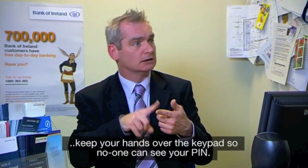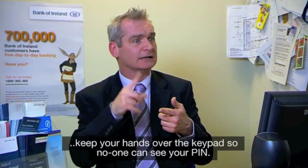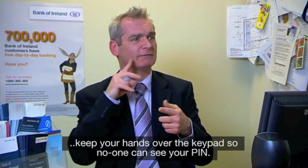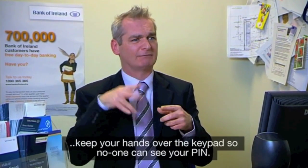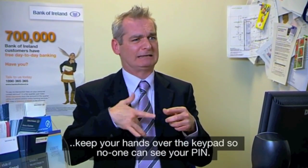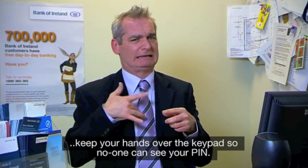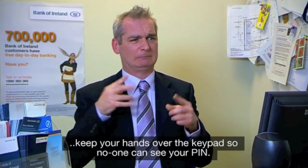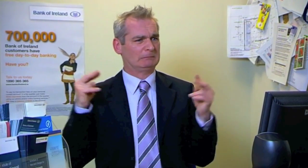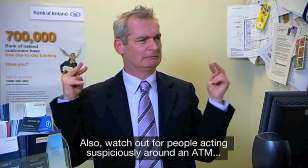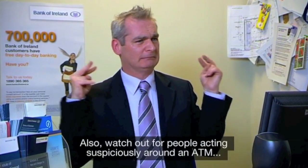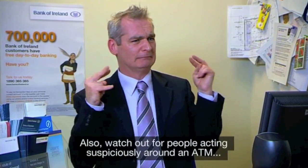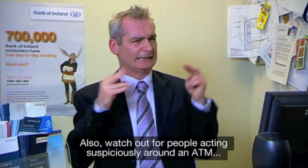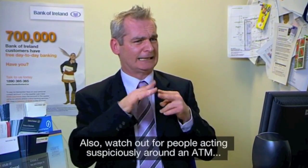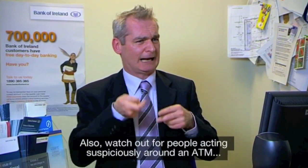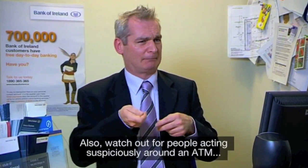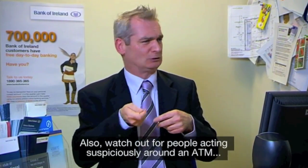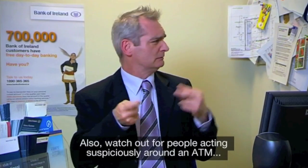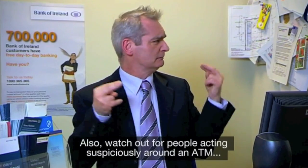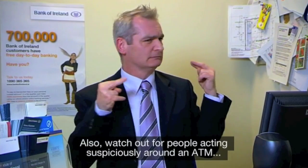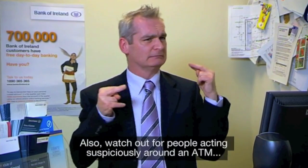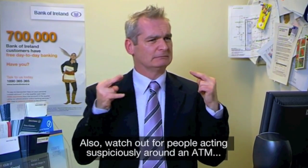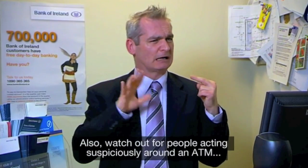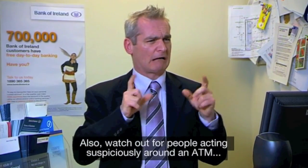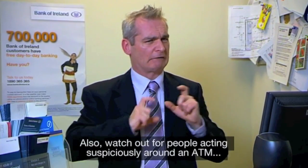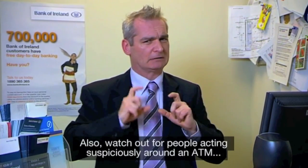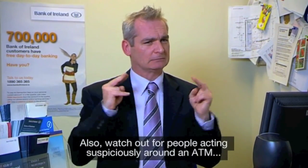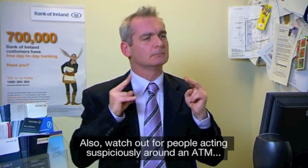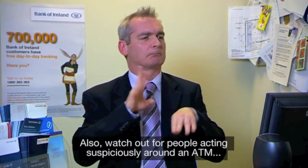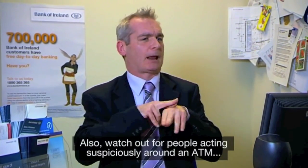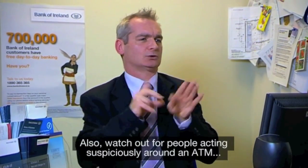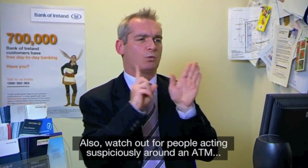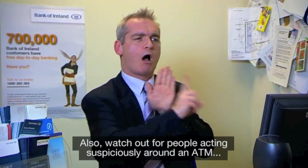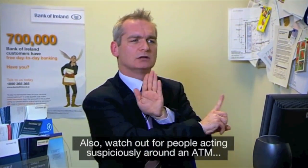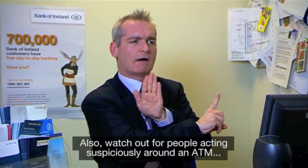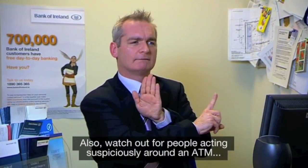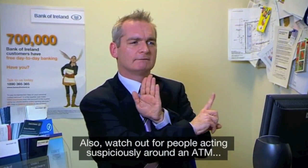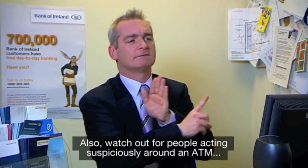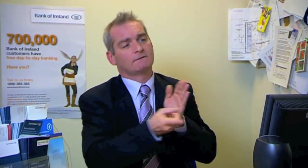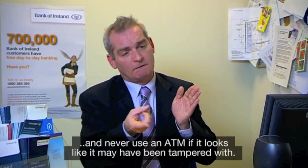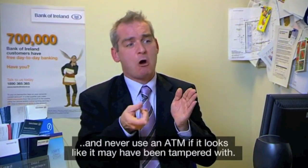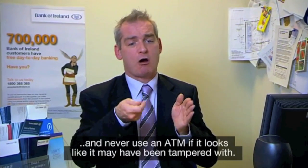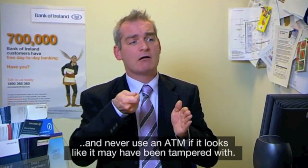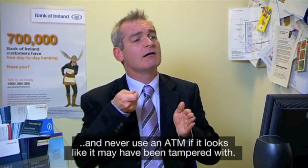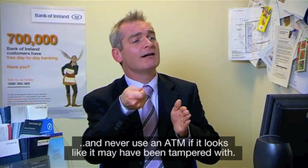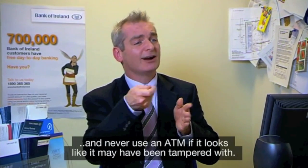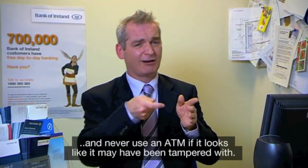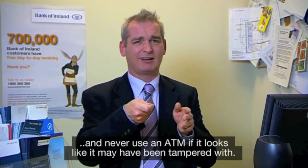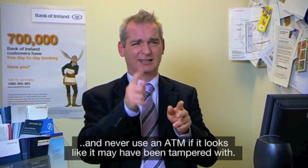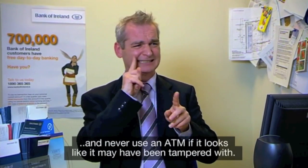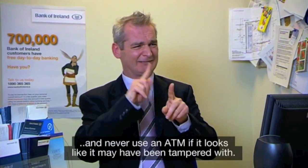PIN. Also, watch out for people acting suspiciously around an ATM. And never use an ATM if